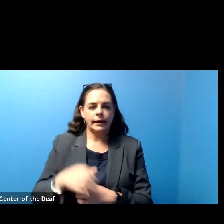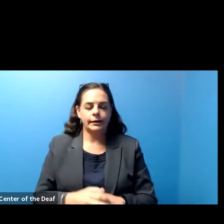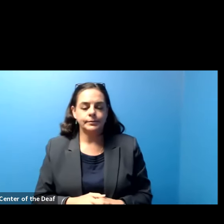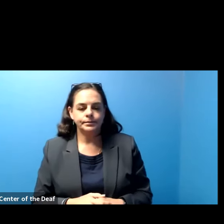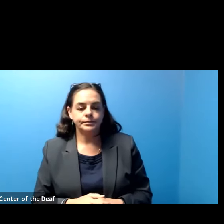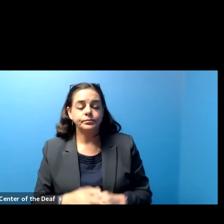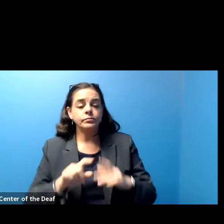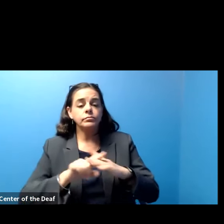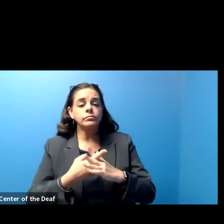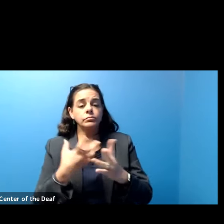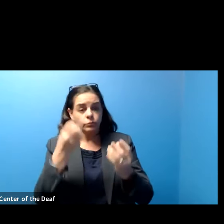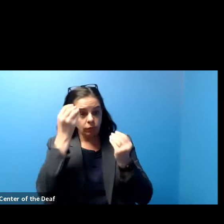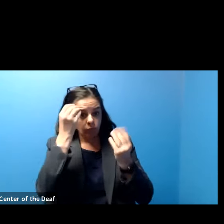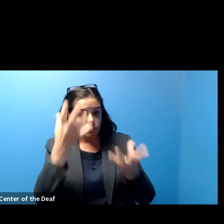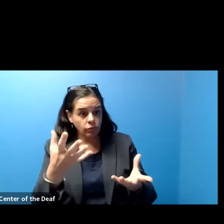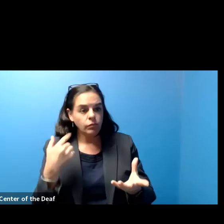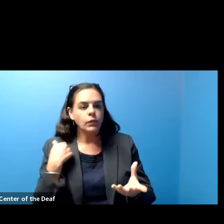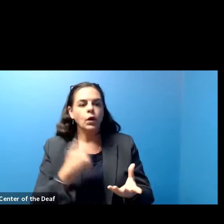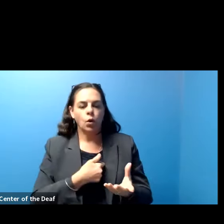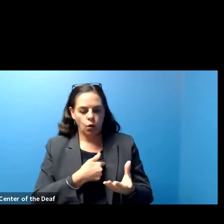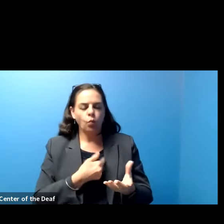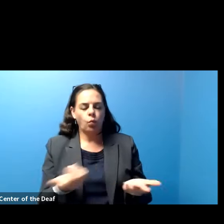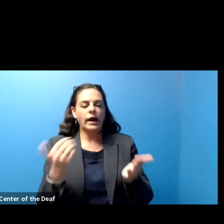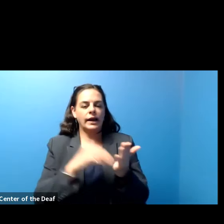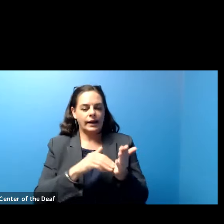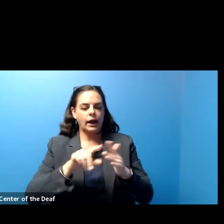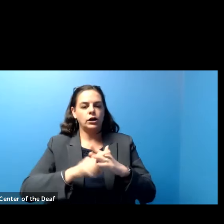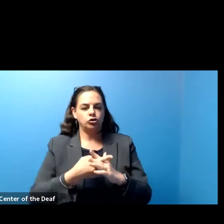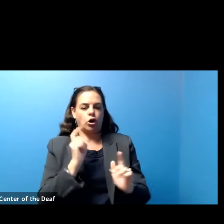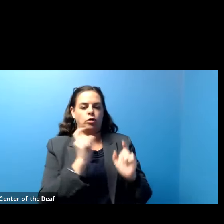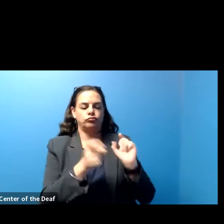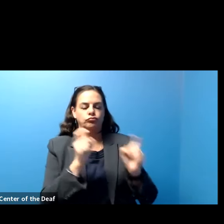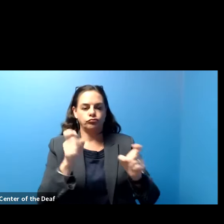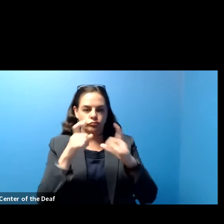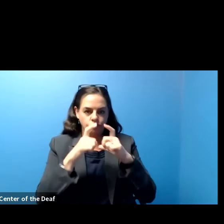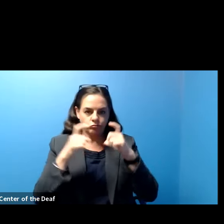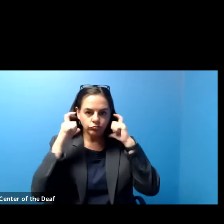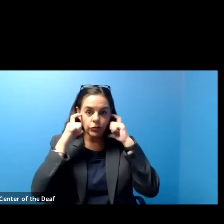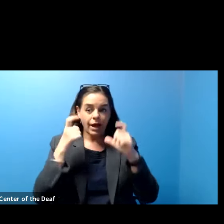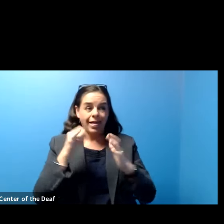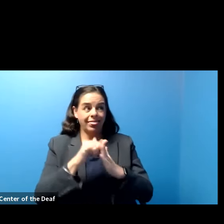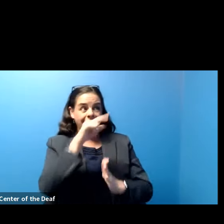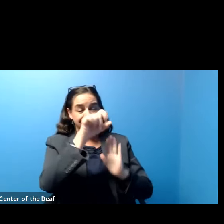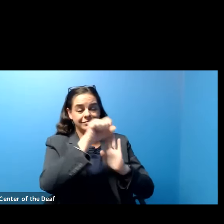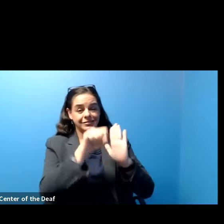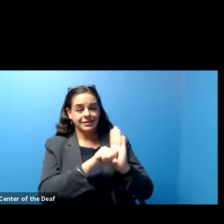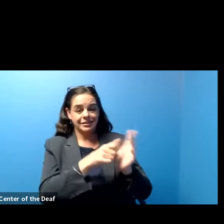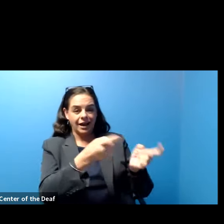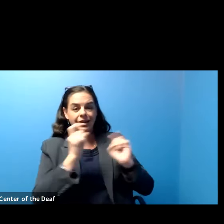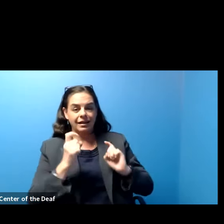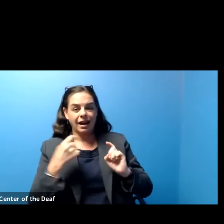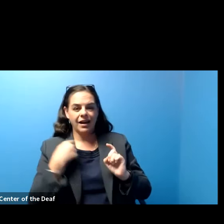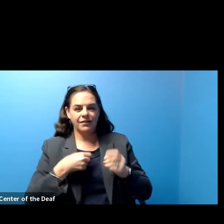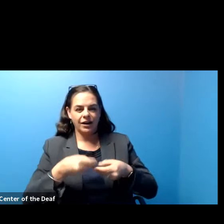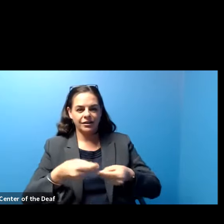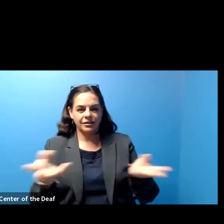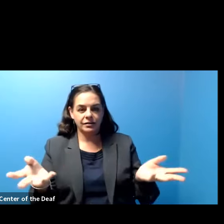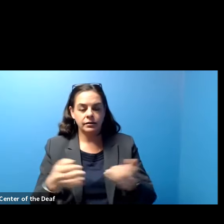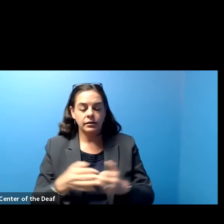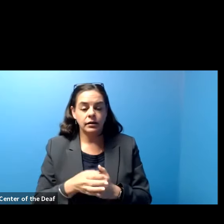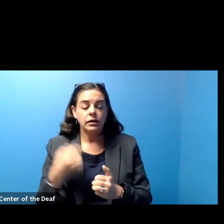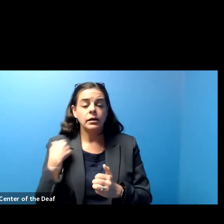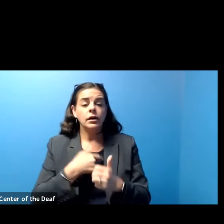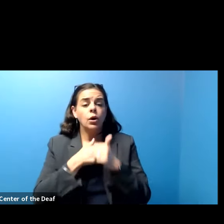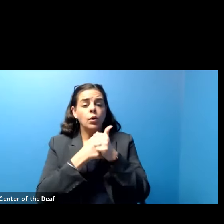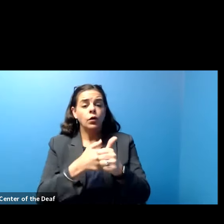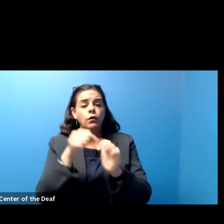know that we have resumed distribution of the cloth face coverings provided by the state of Tennessee. Following the state's